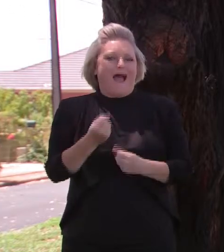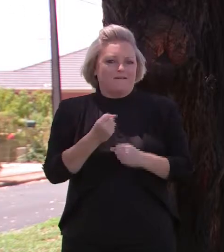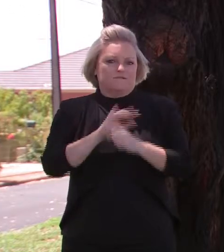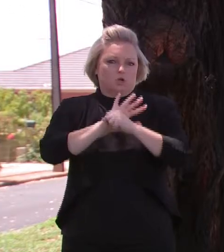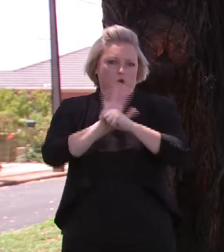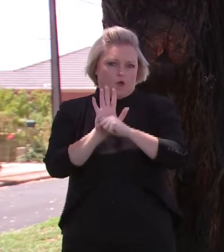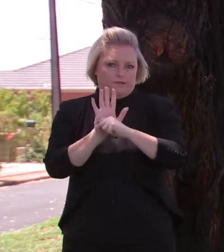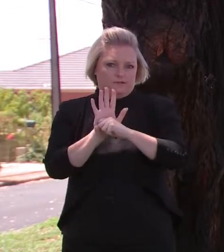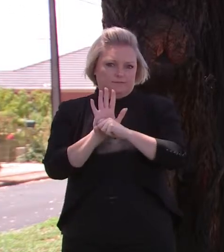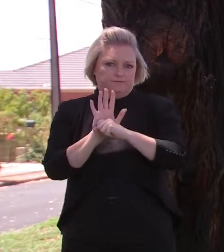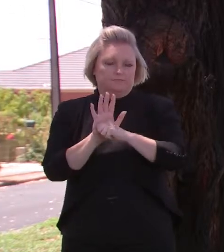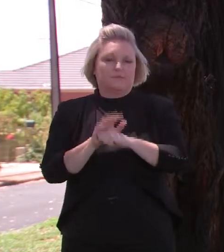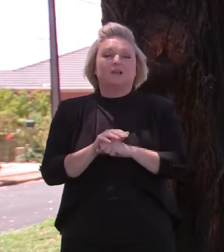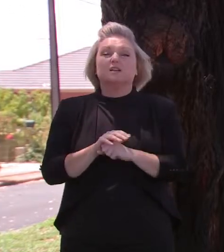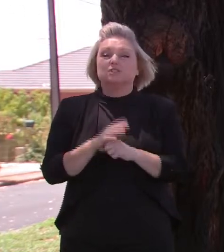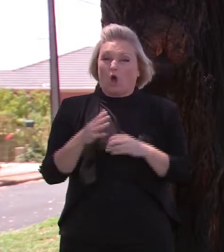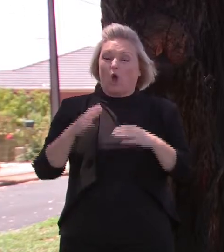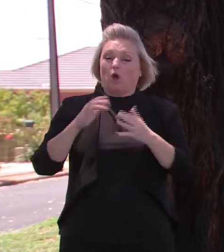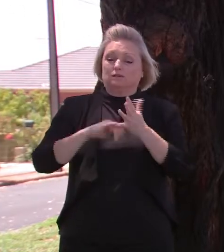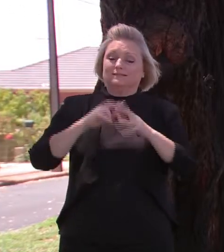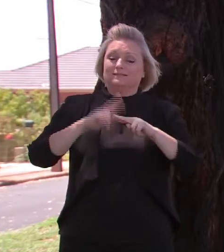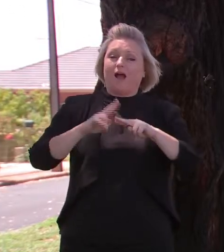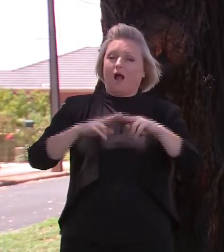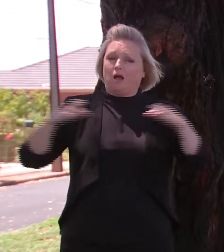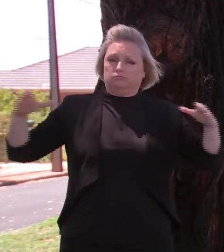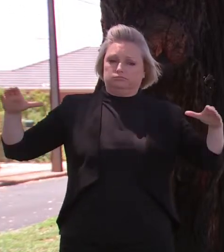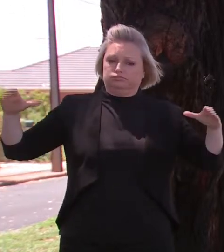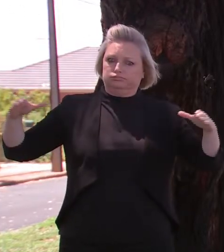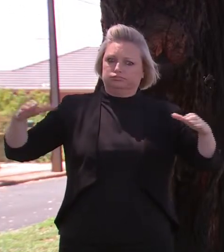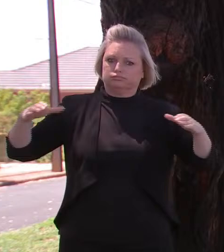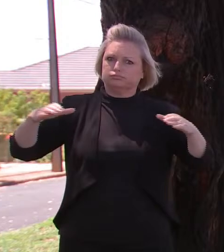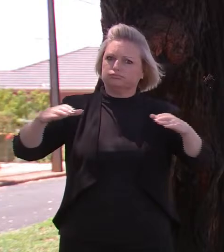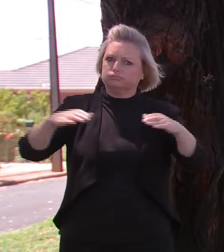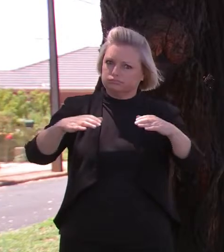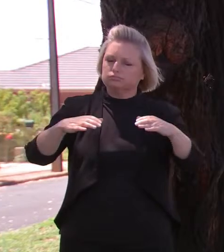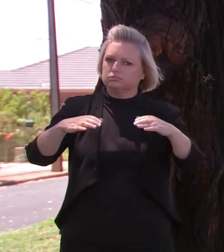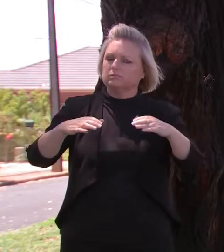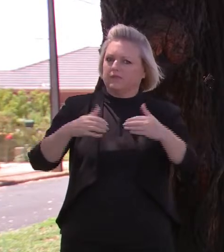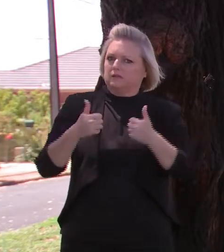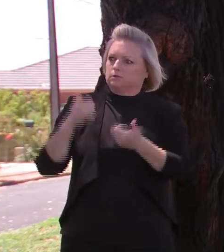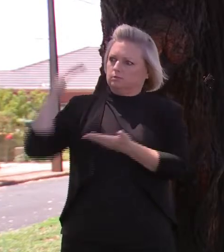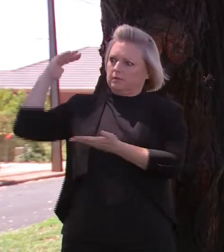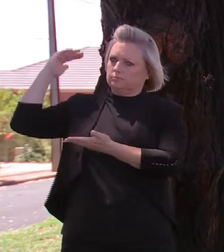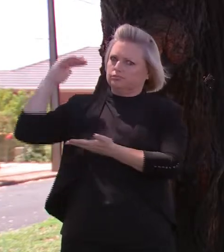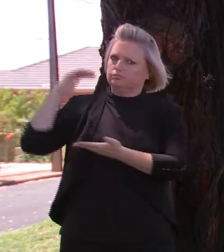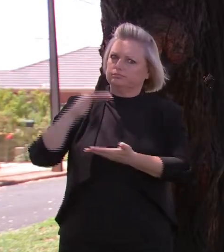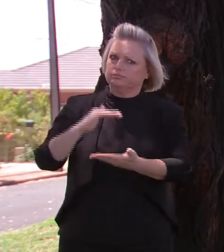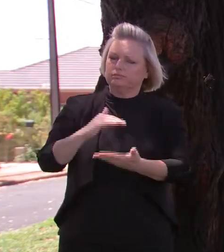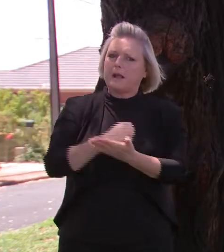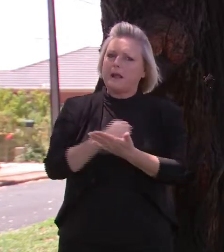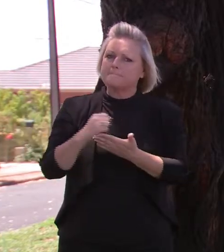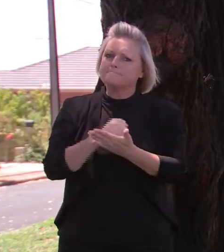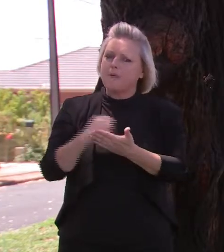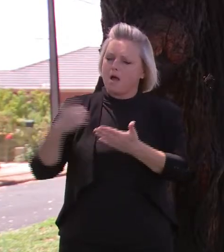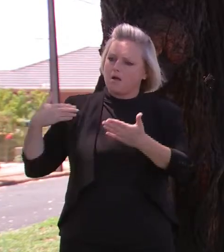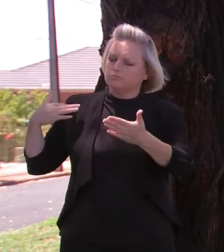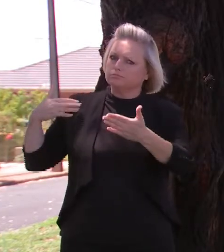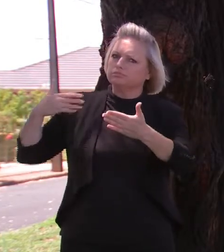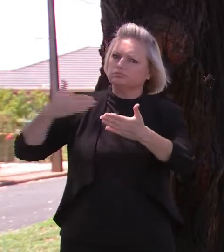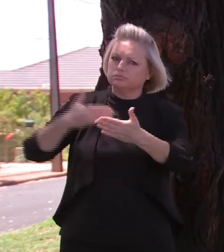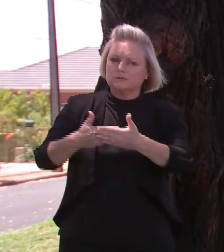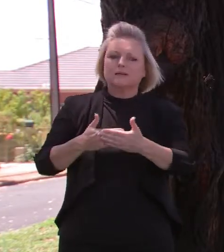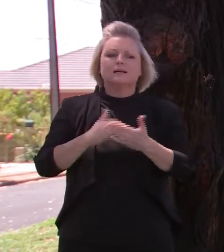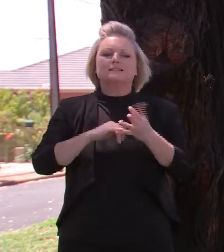the lowest numbers that we've seen for a very, very long period of time. So those numbers who are